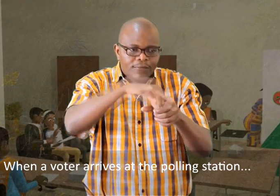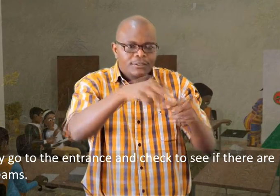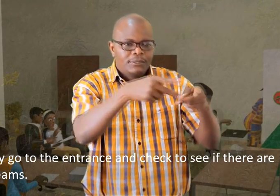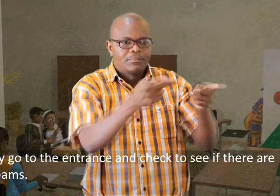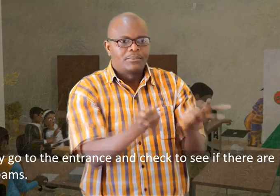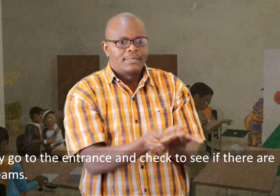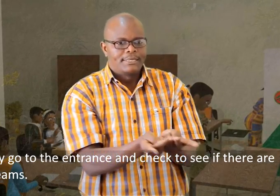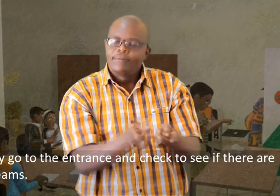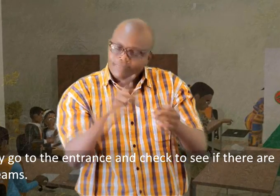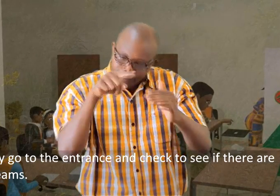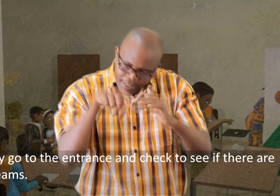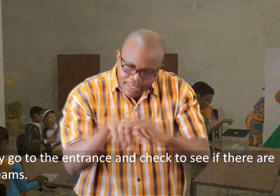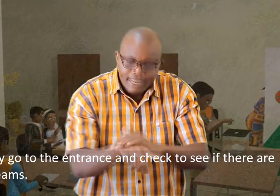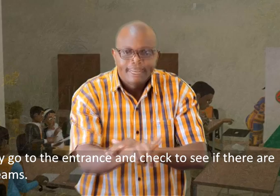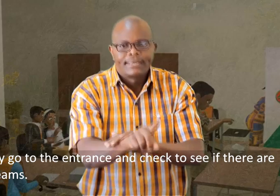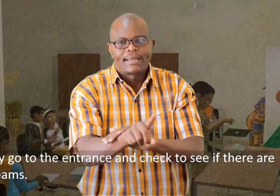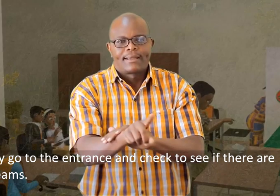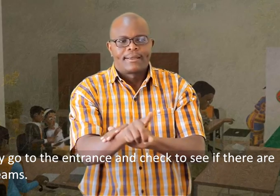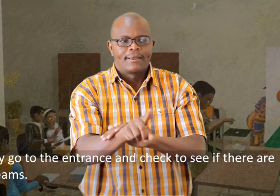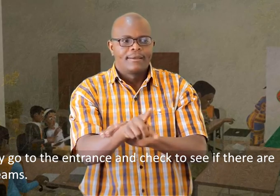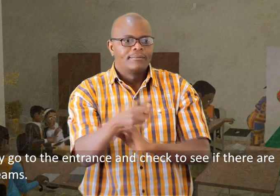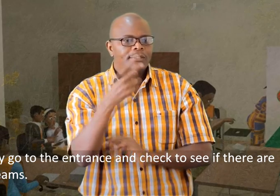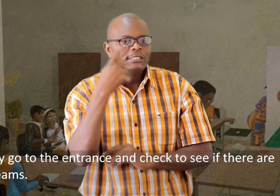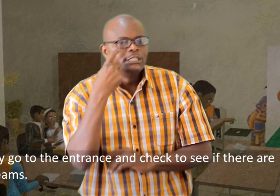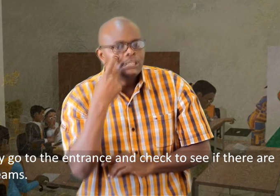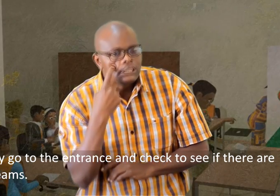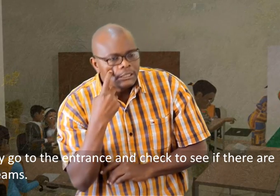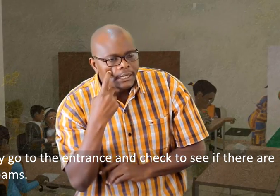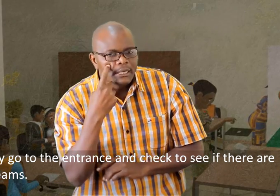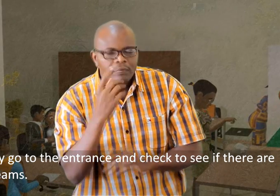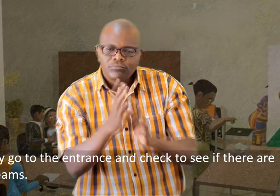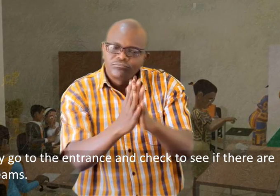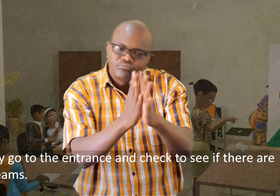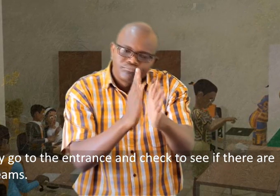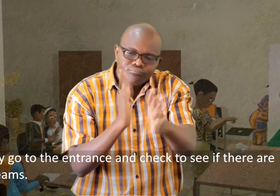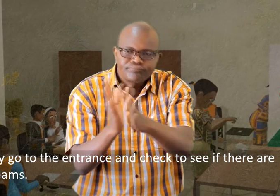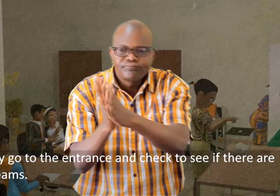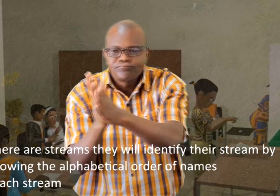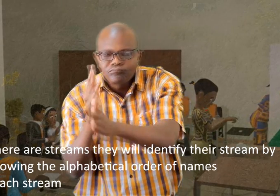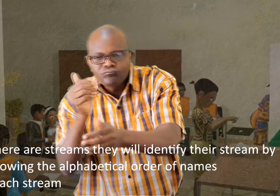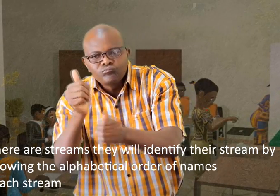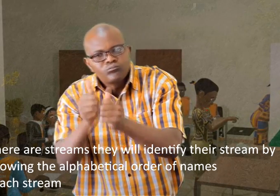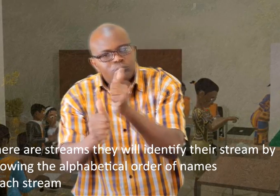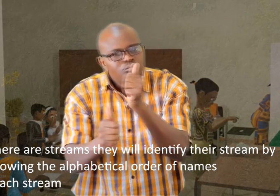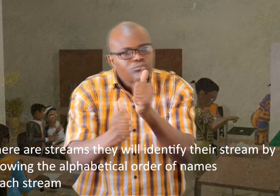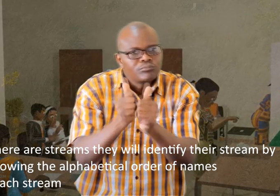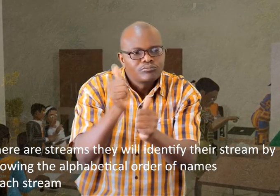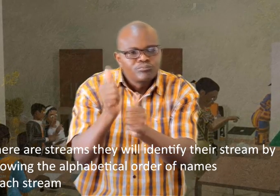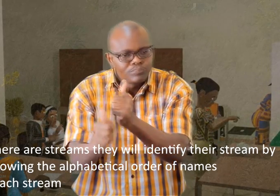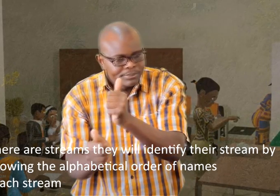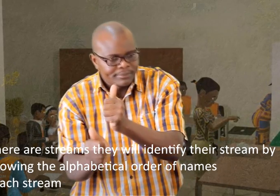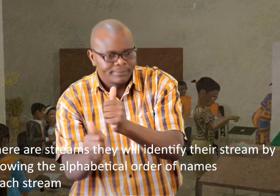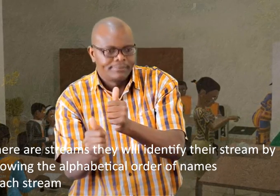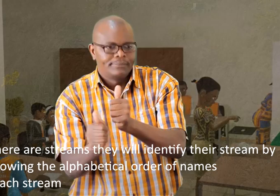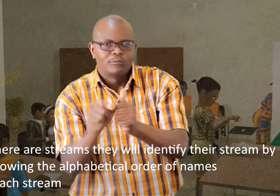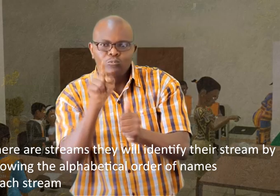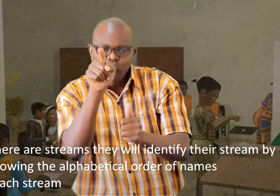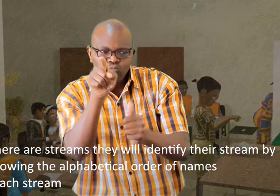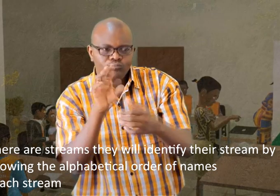they go to the entrance and check to see if there are streams. If there are streams, they will identify their stream by following